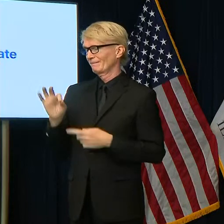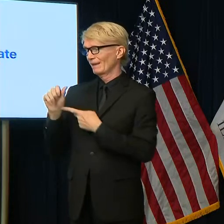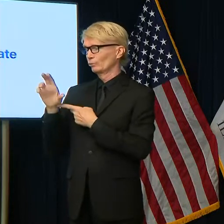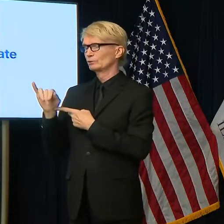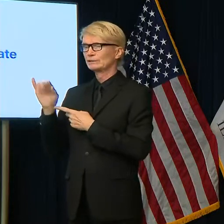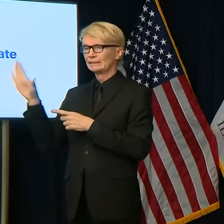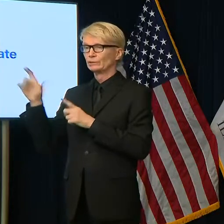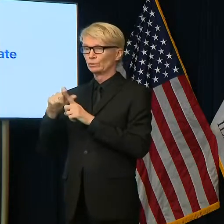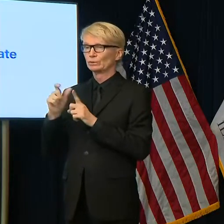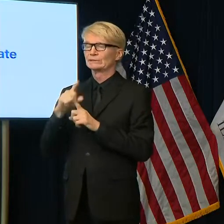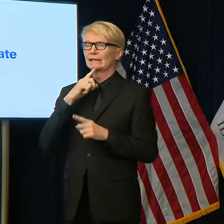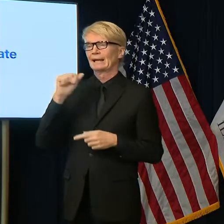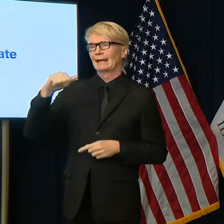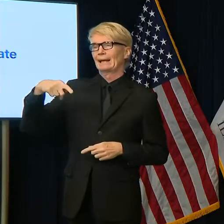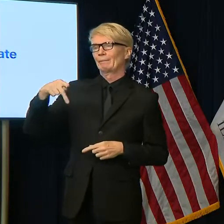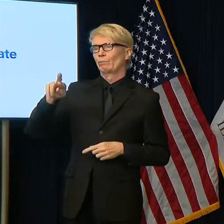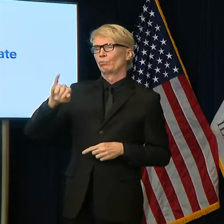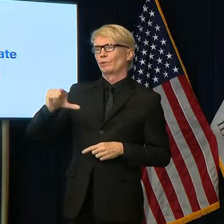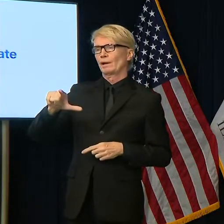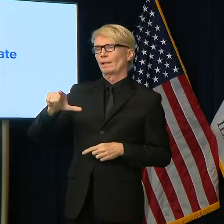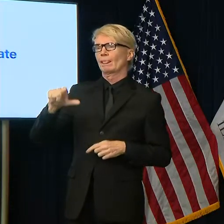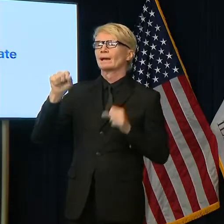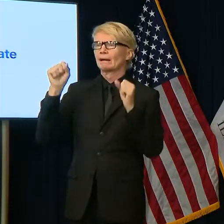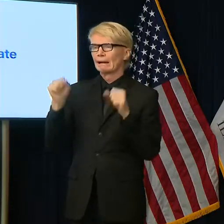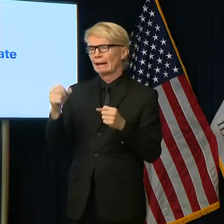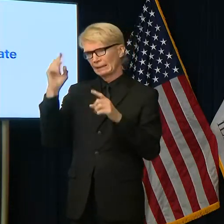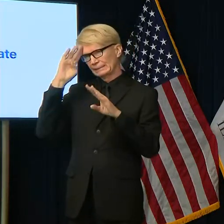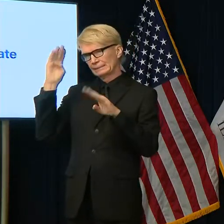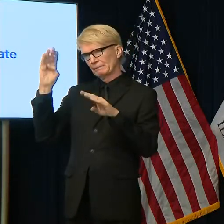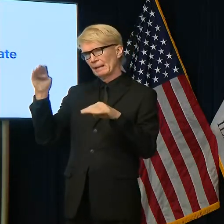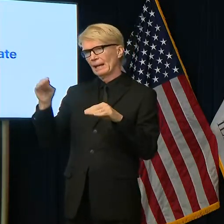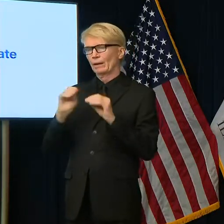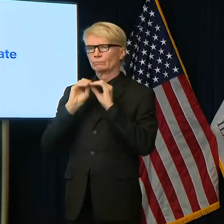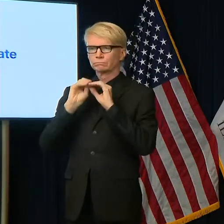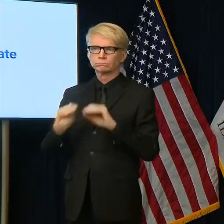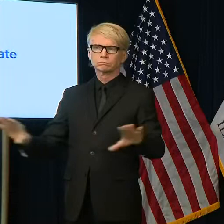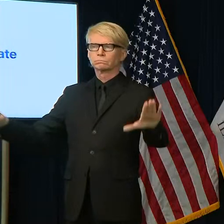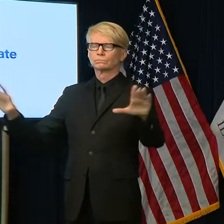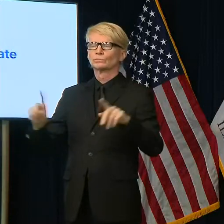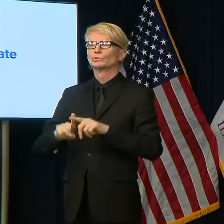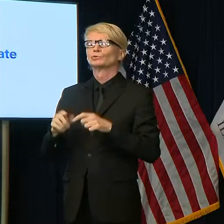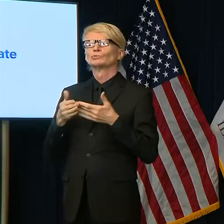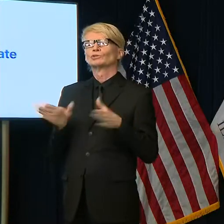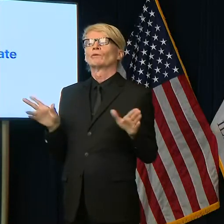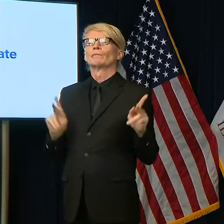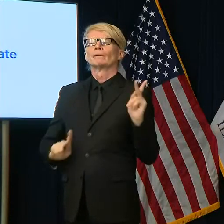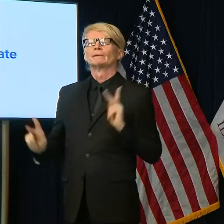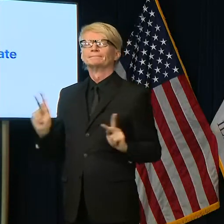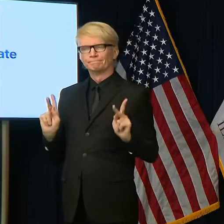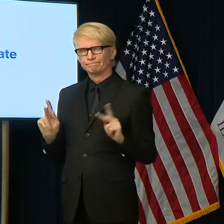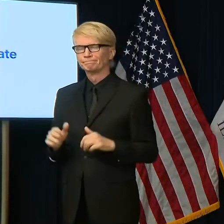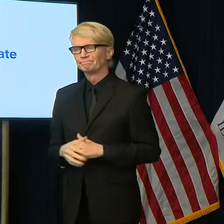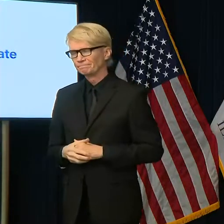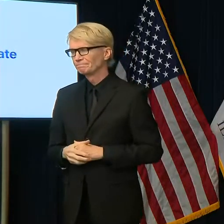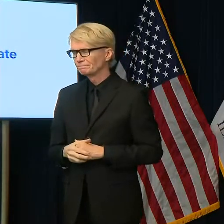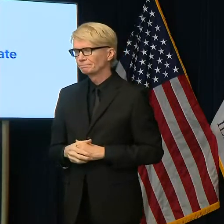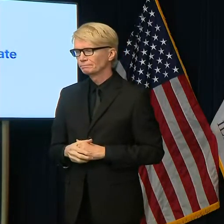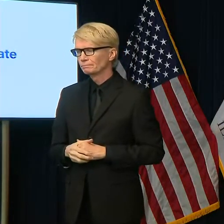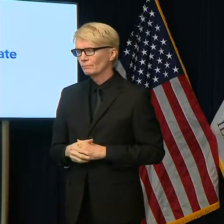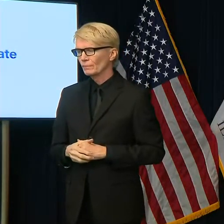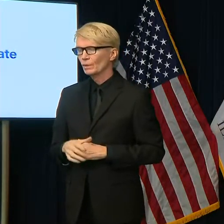before we see widespread distribution to the general public. And in terms of people